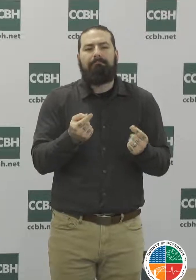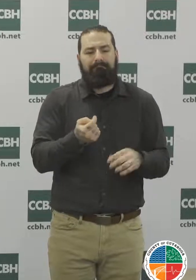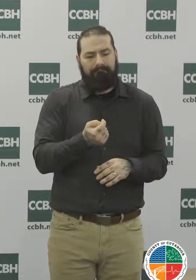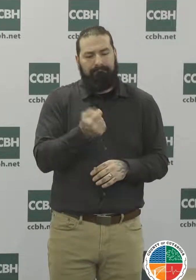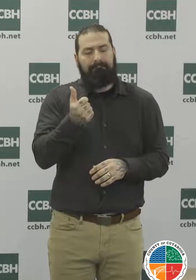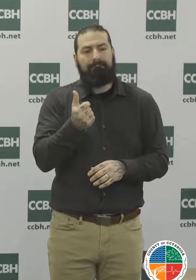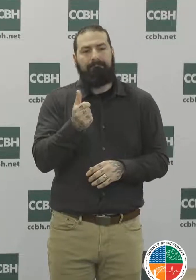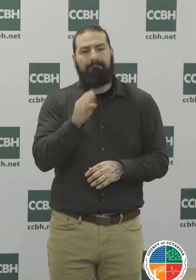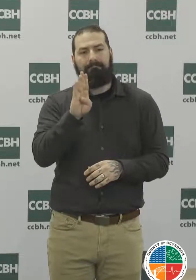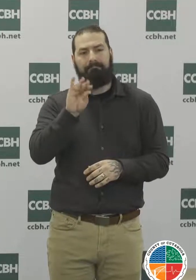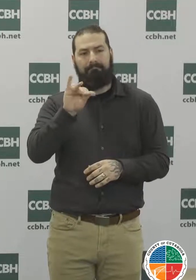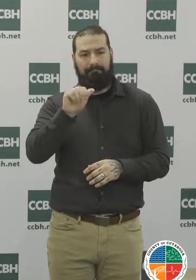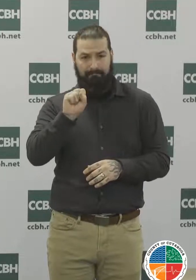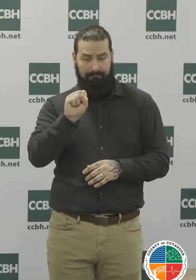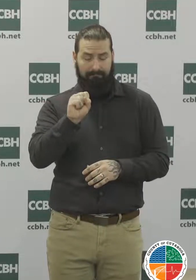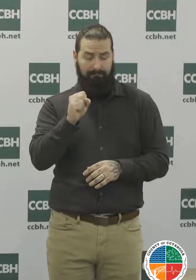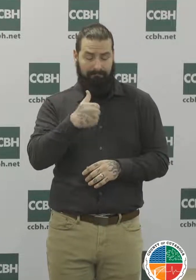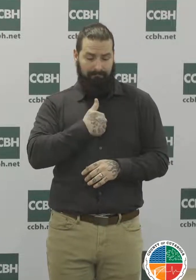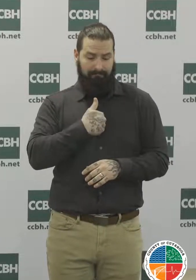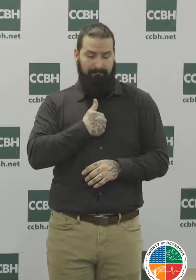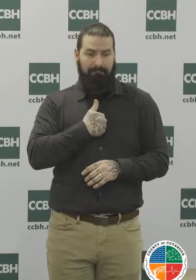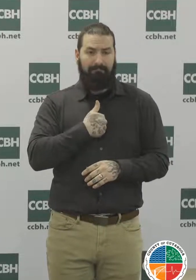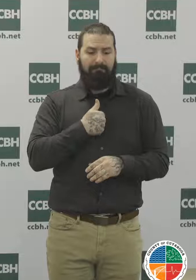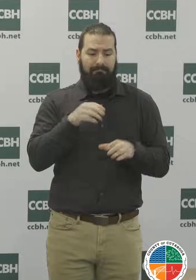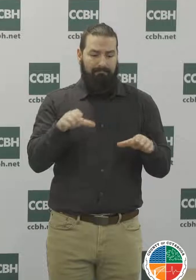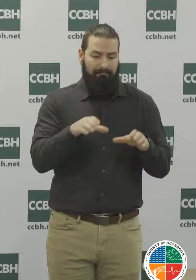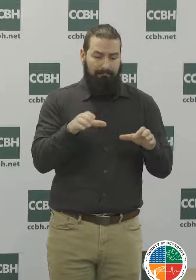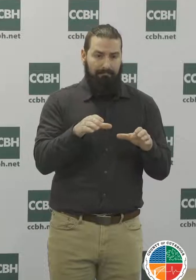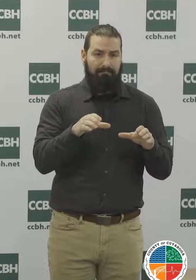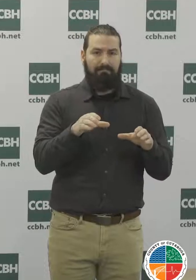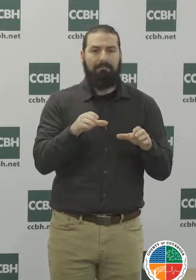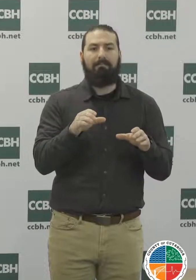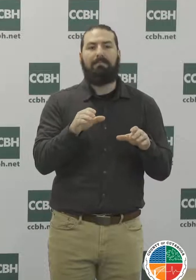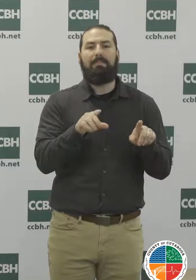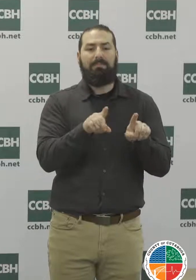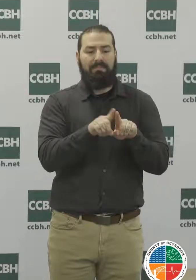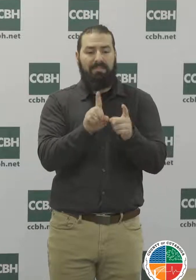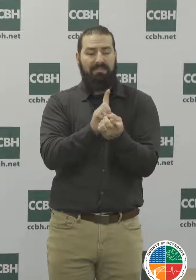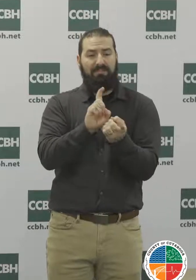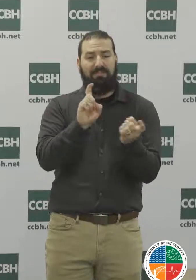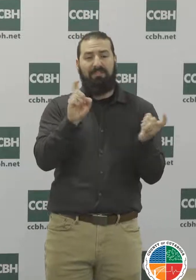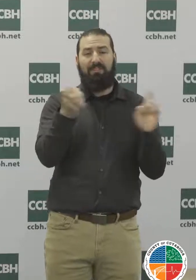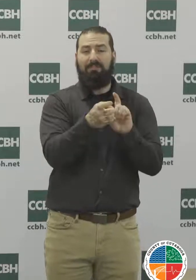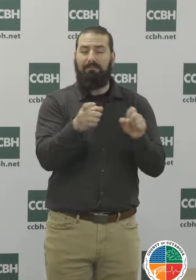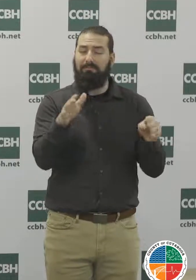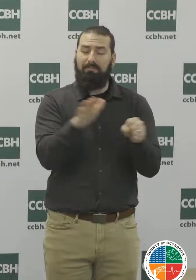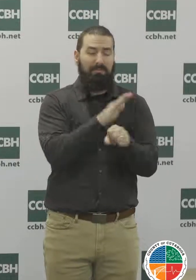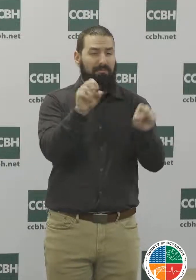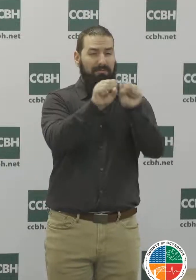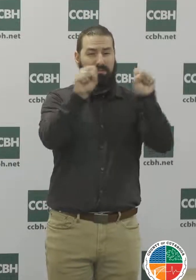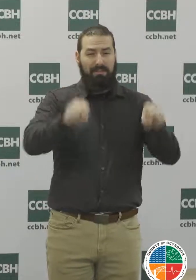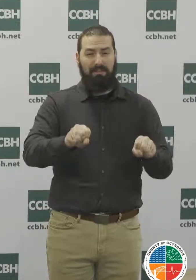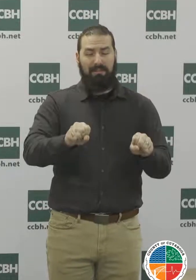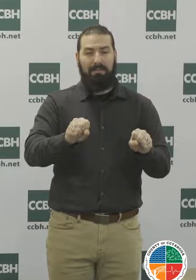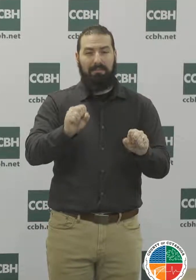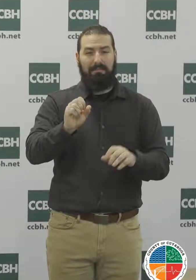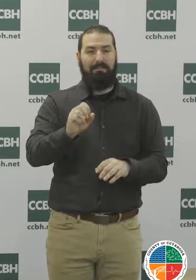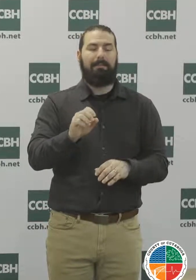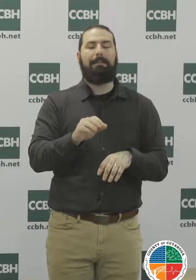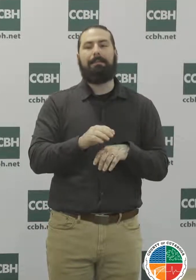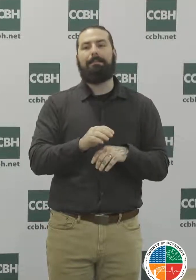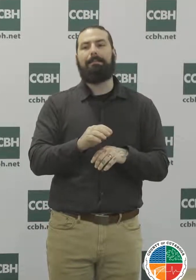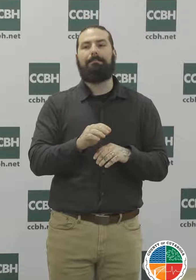personal interactions and behavior, to changing systems and policies that perpetuate structural